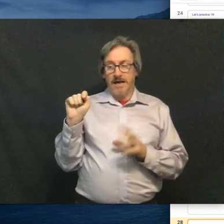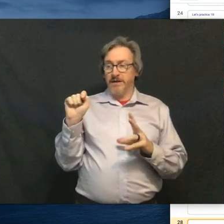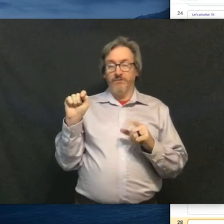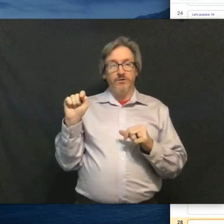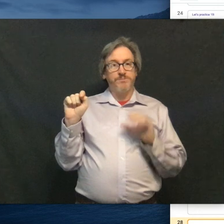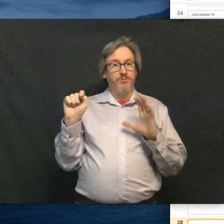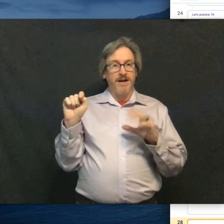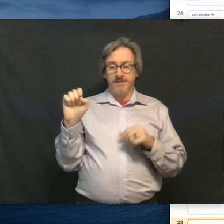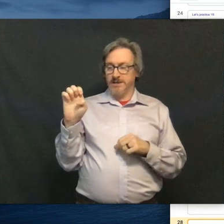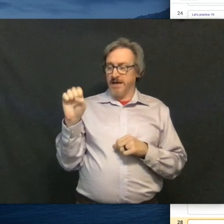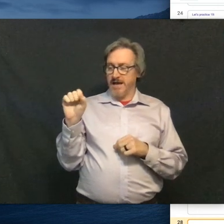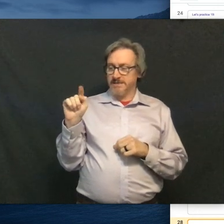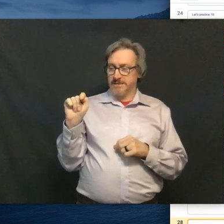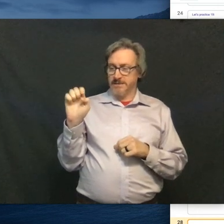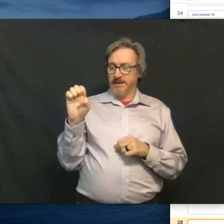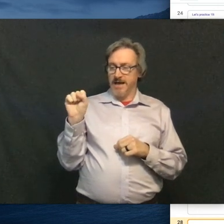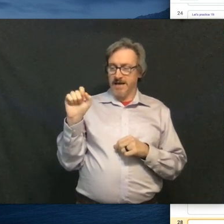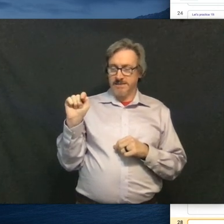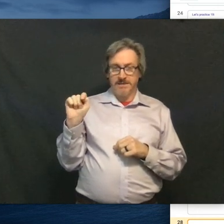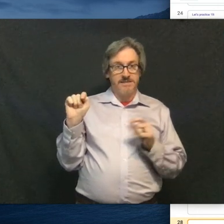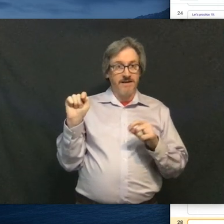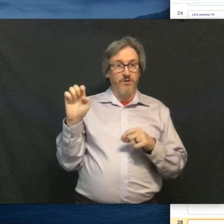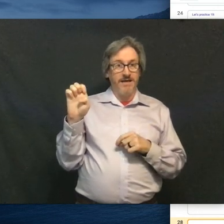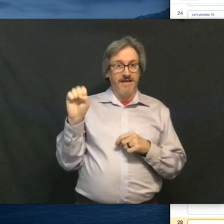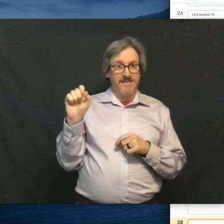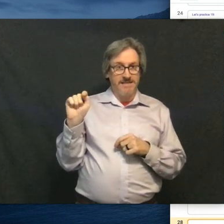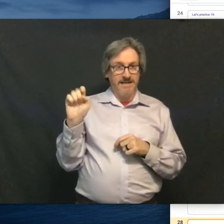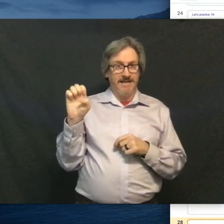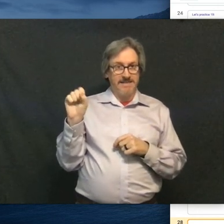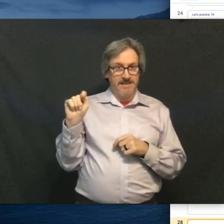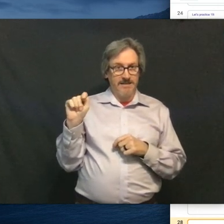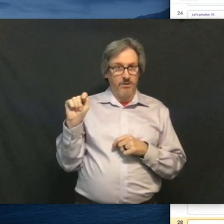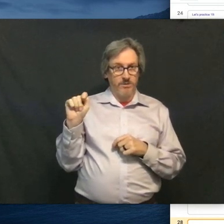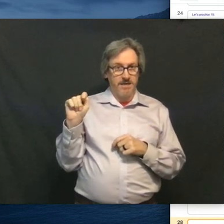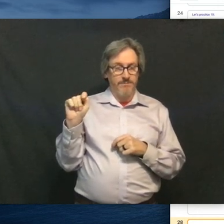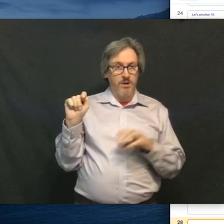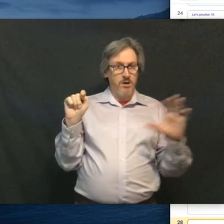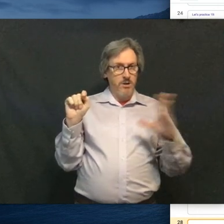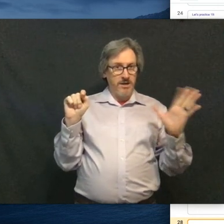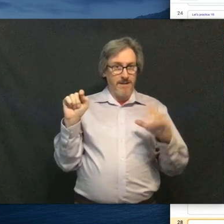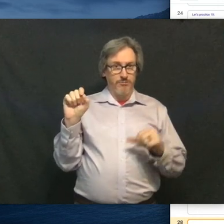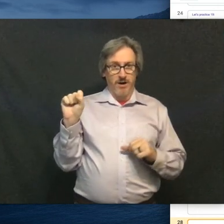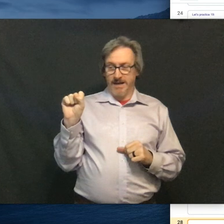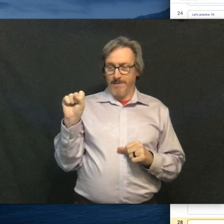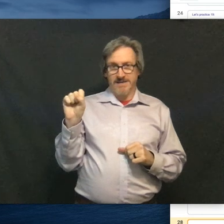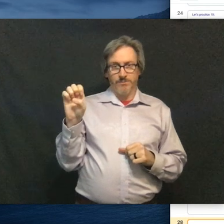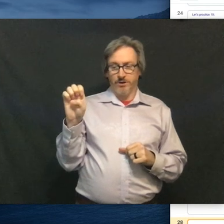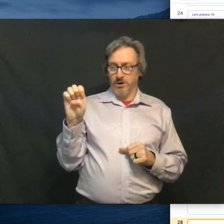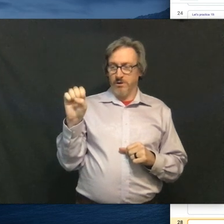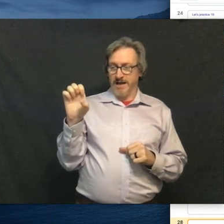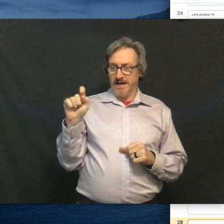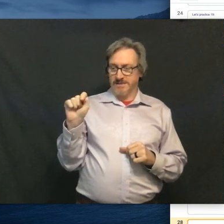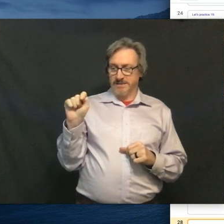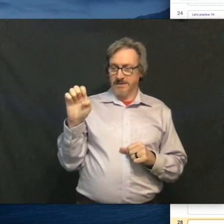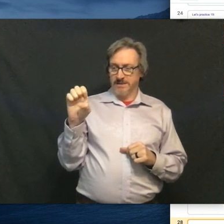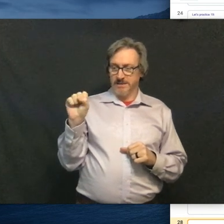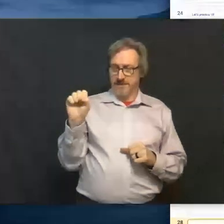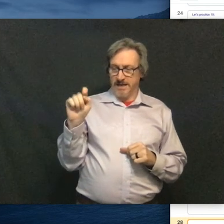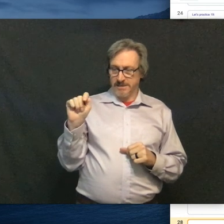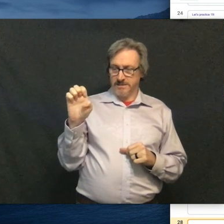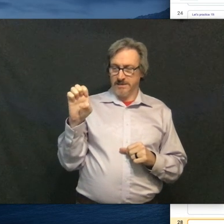EST. And if you just practice it, EST, EST, instead of going EST, EST the whole time, try to get past it where you can go